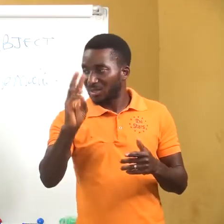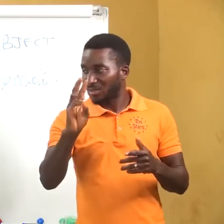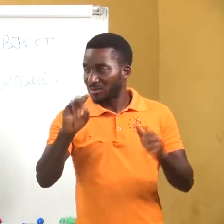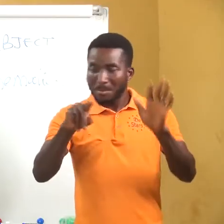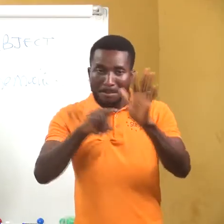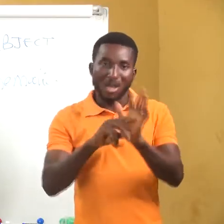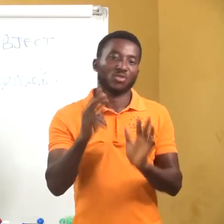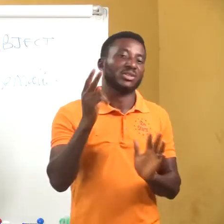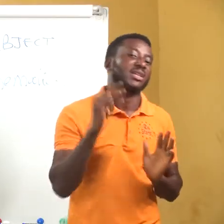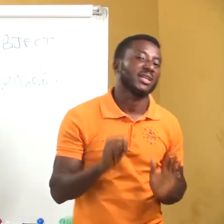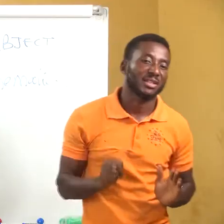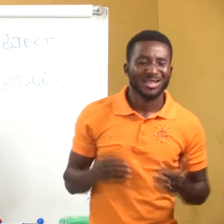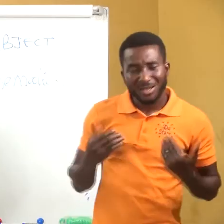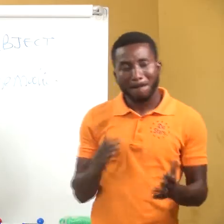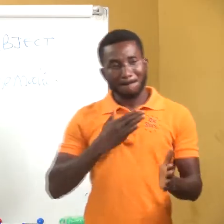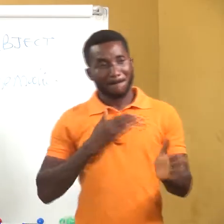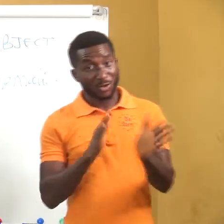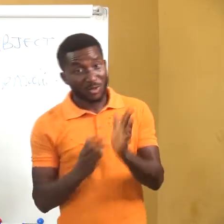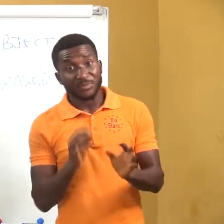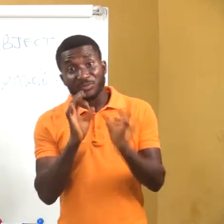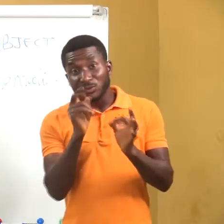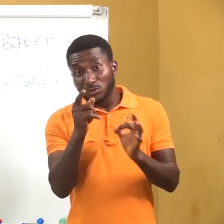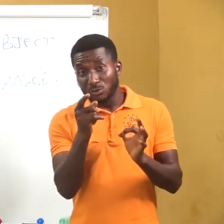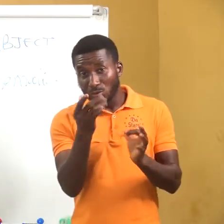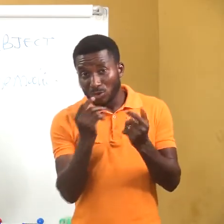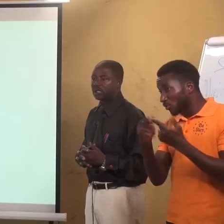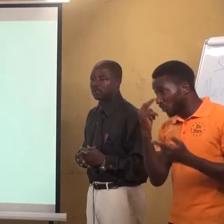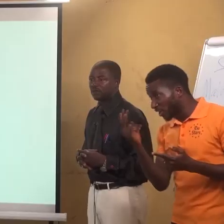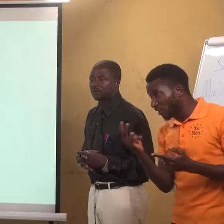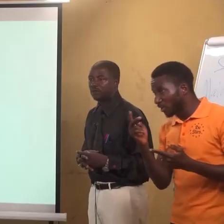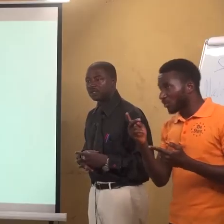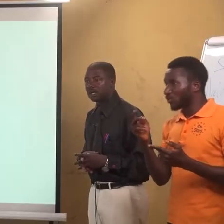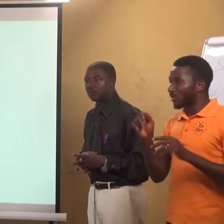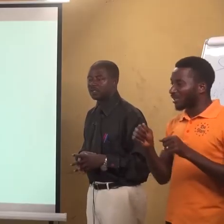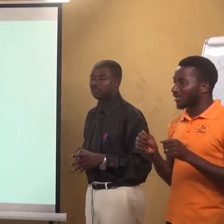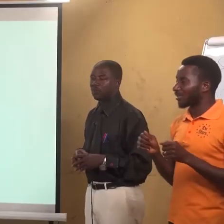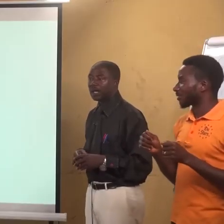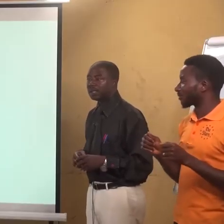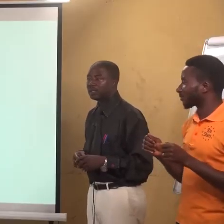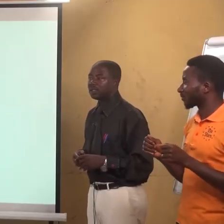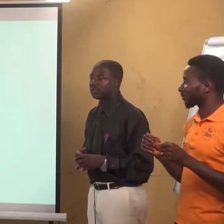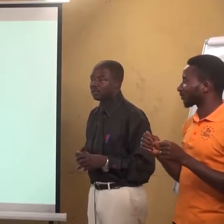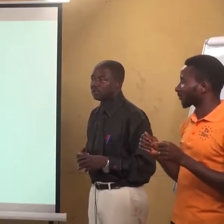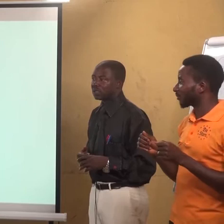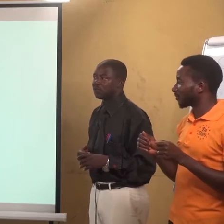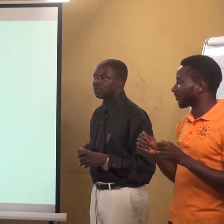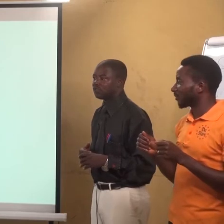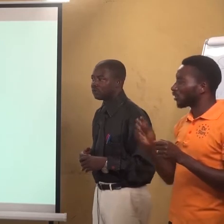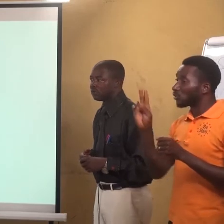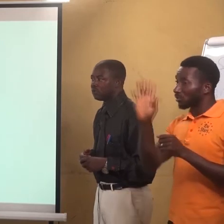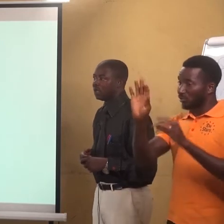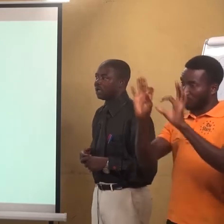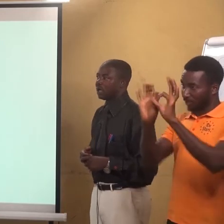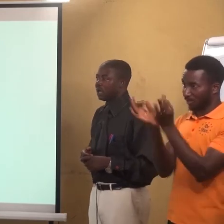want to check, you can verify by substituting your values starting from first term, which is 1, second term, which